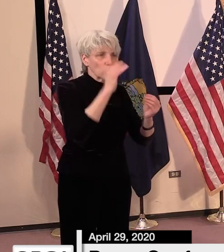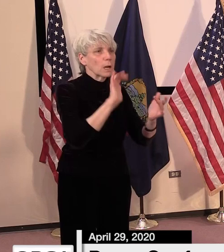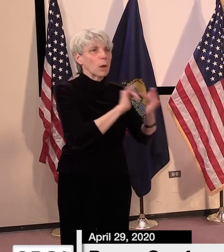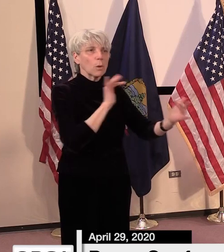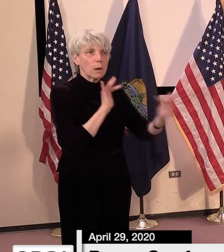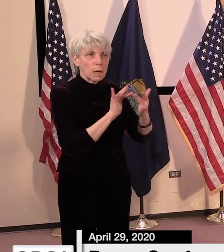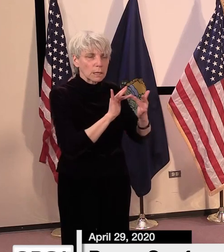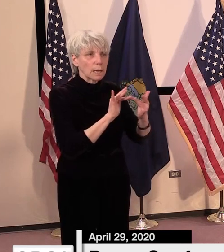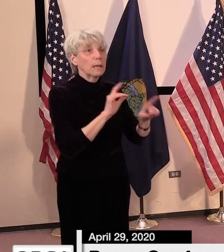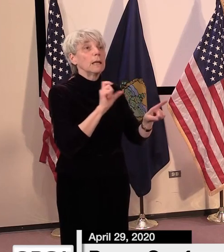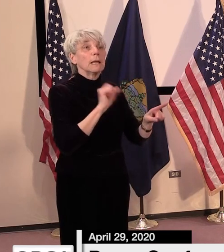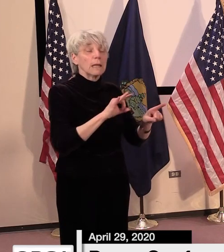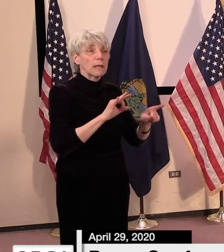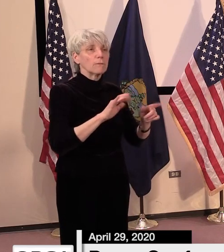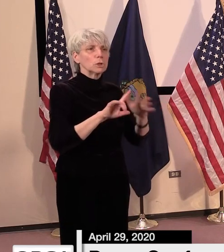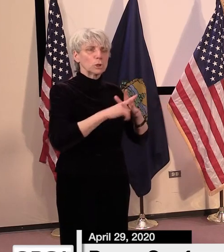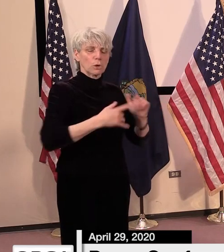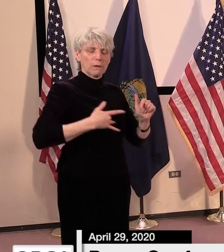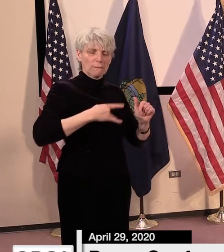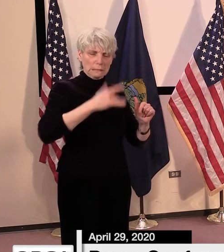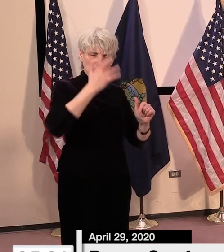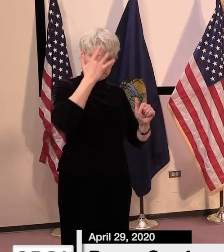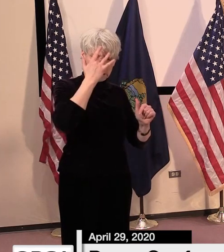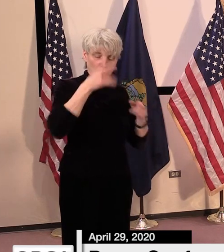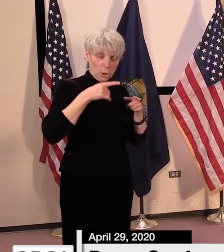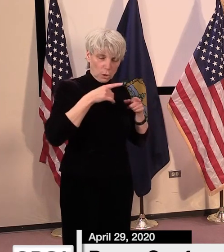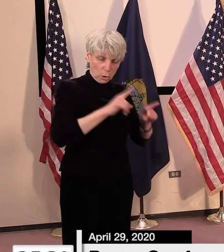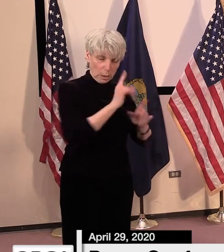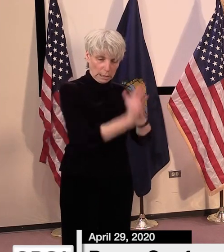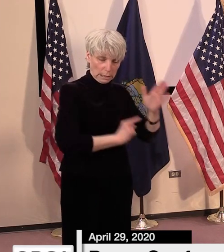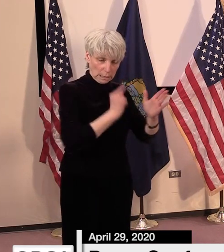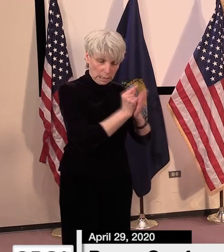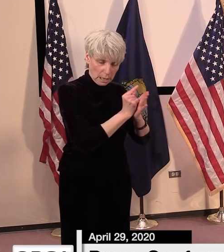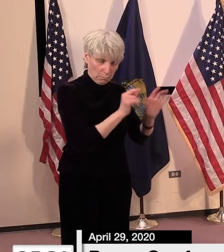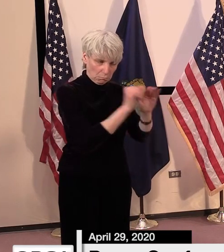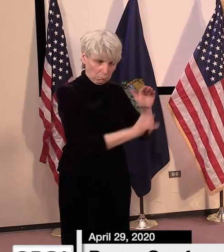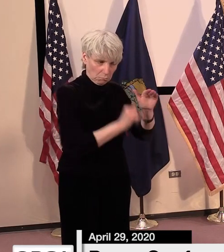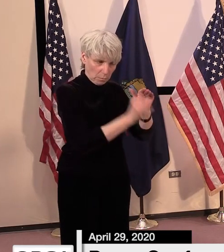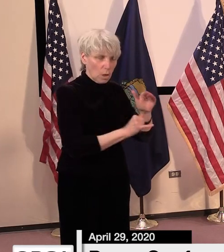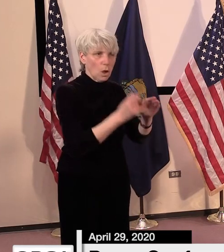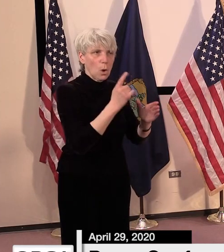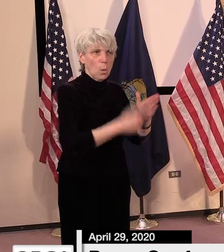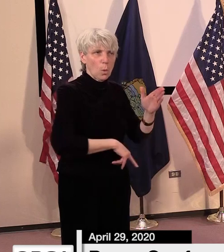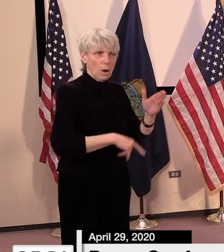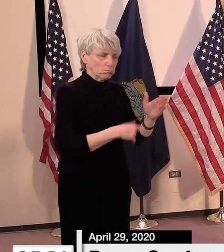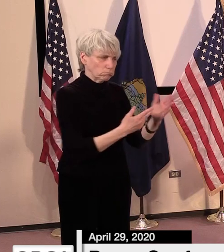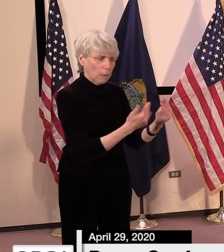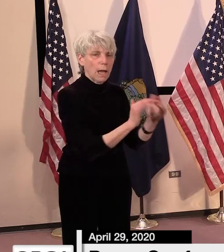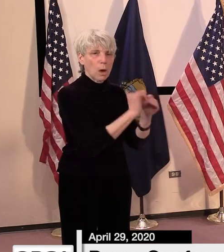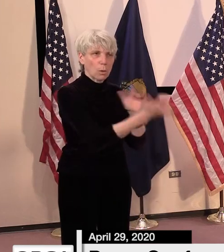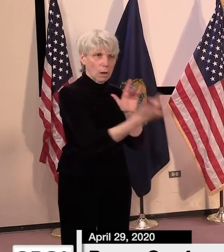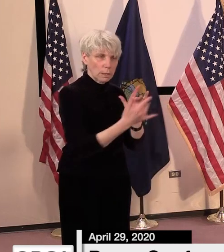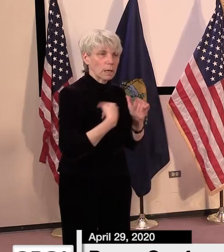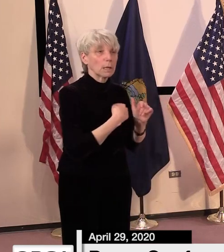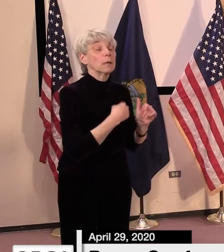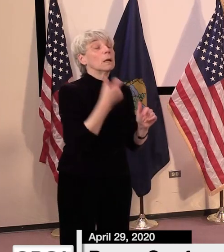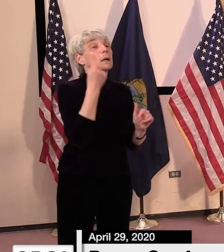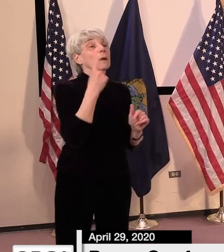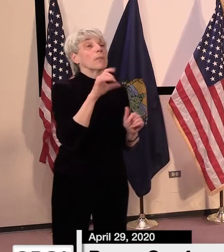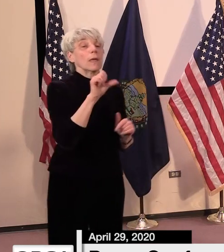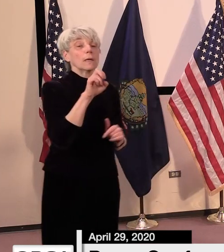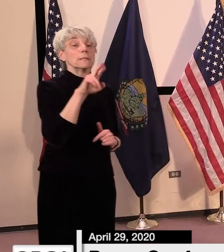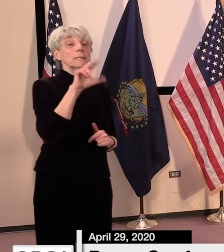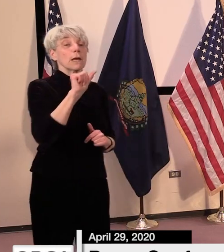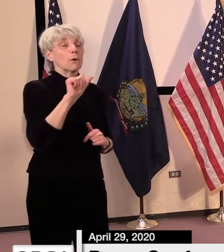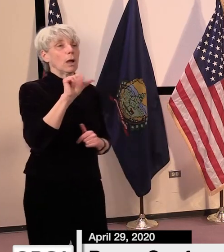they should do if they develop symptoms during their quarantine. What this SARA Alert system will enable us to do is be in daily